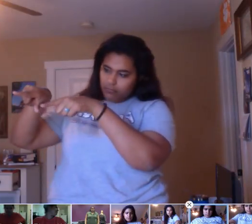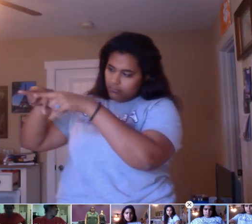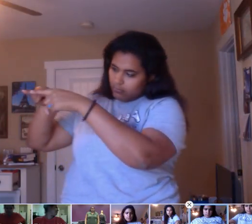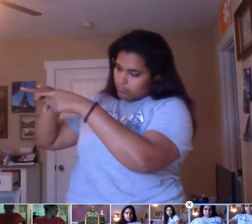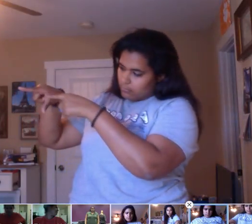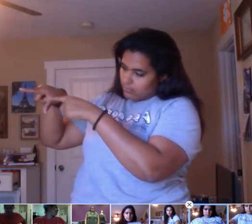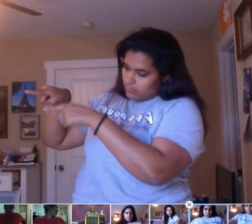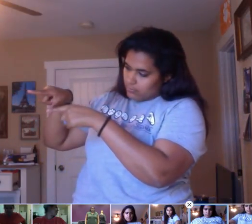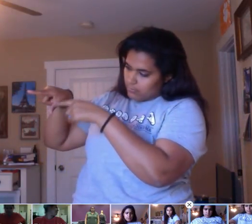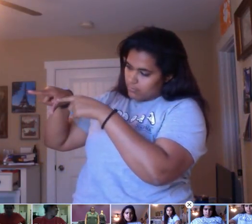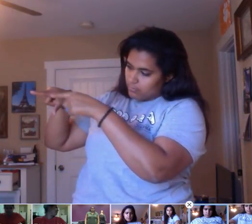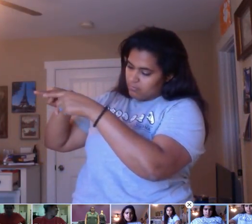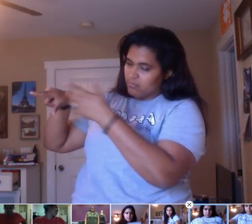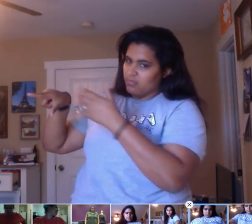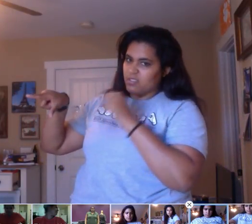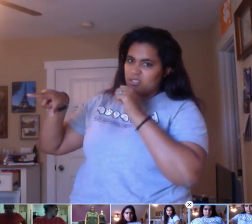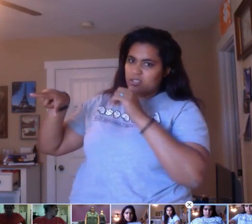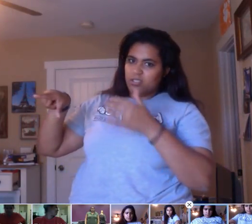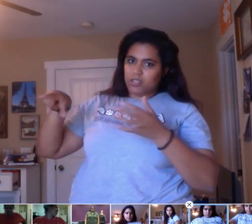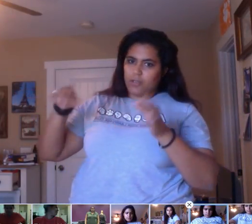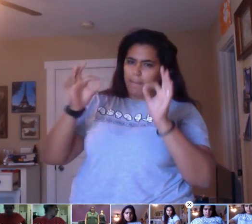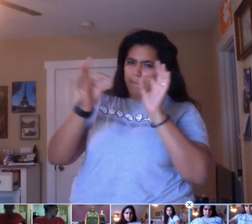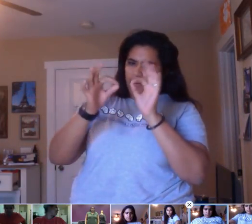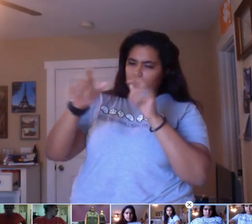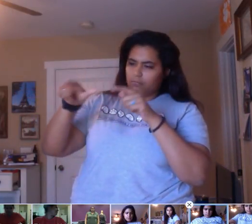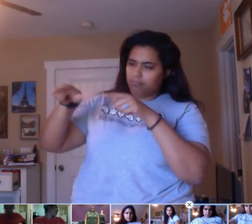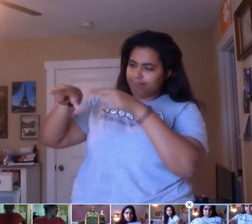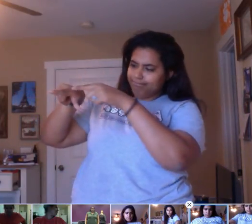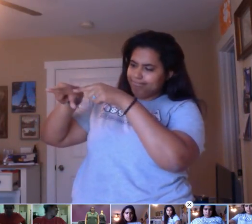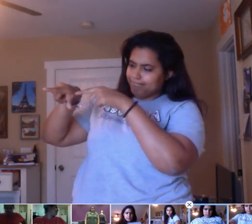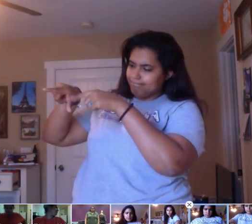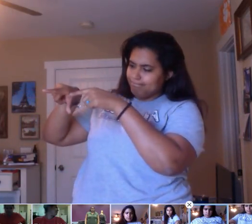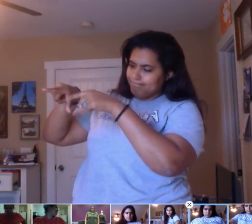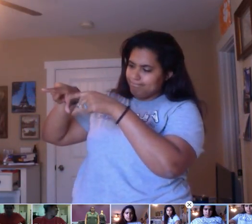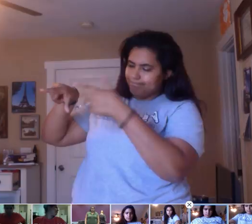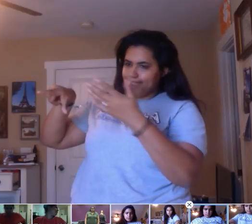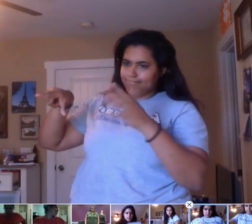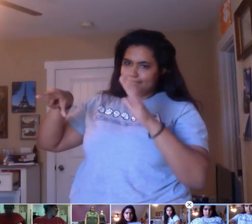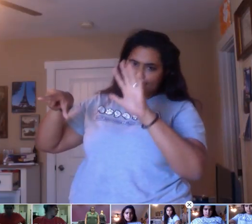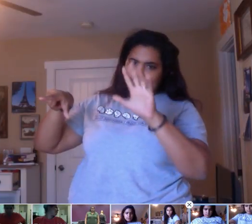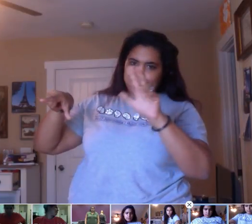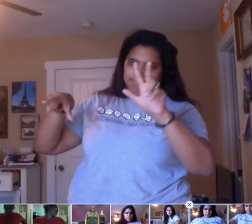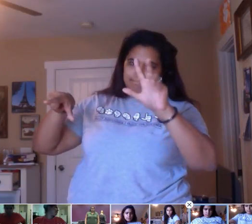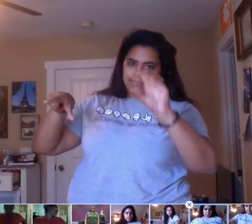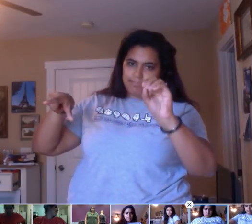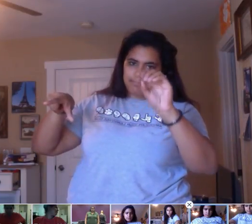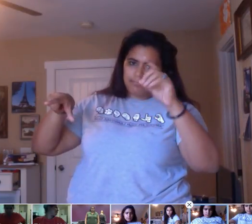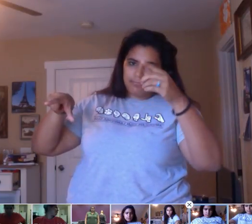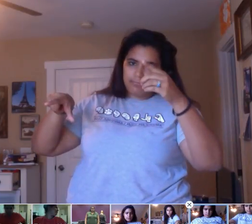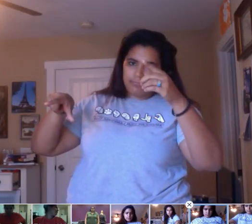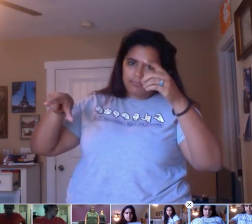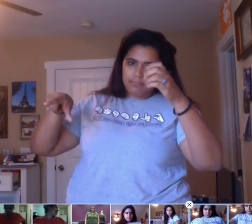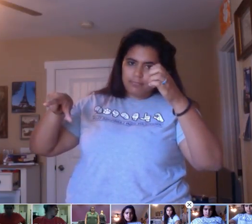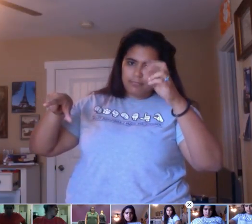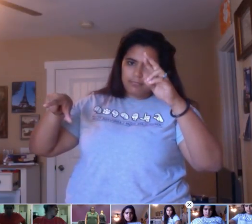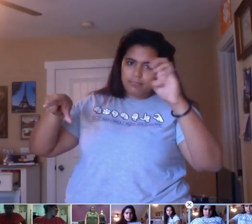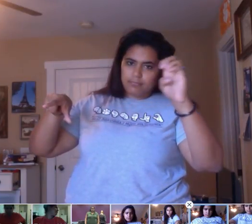so here's another angle that I'm drawing, and it's not perfect, but whatever. So it's